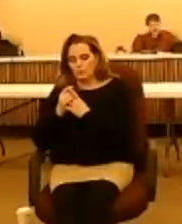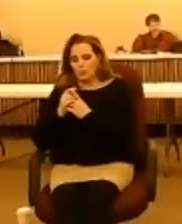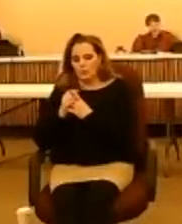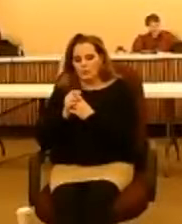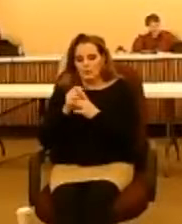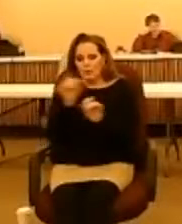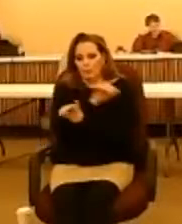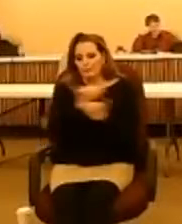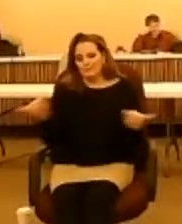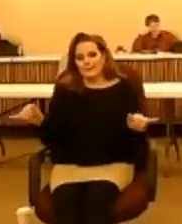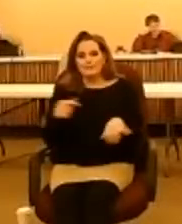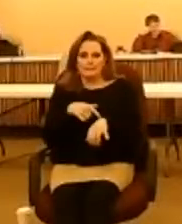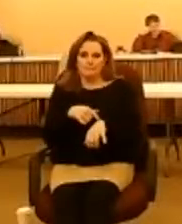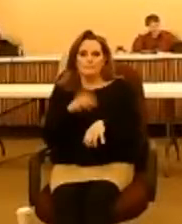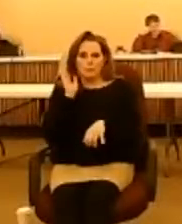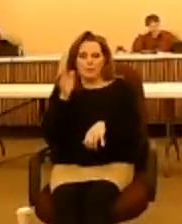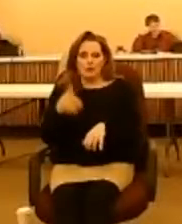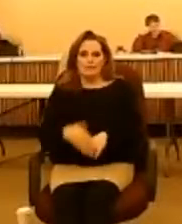same thing. Mm-hmm.